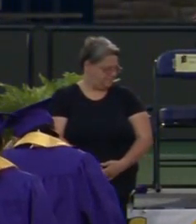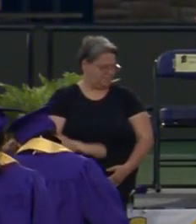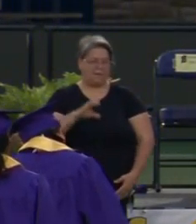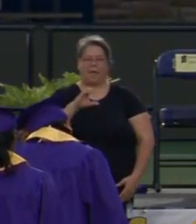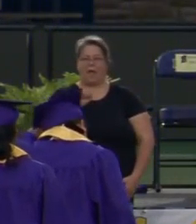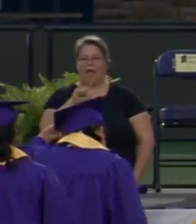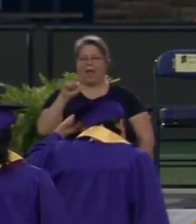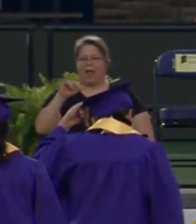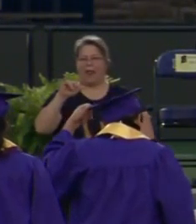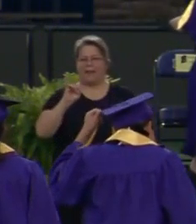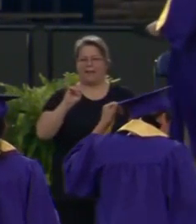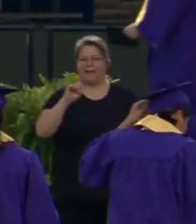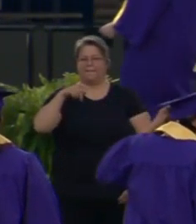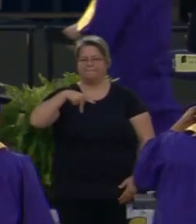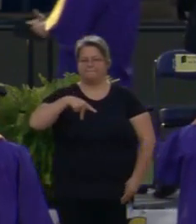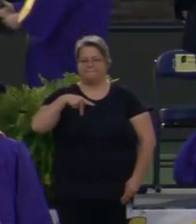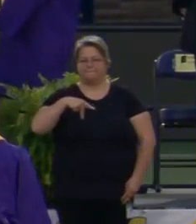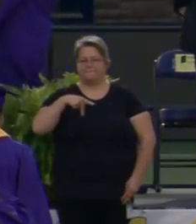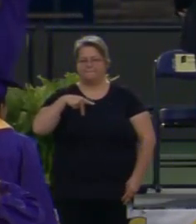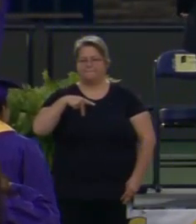Callie Polowski.